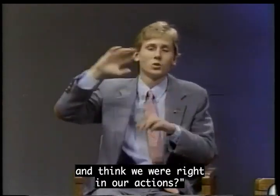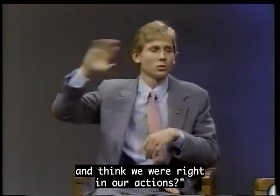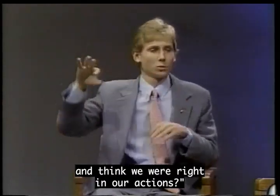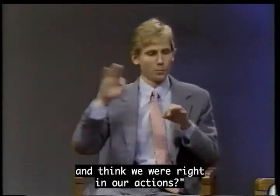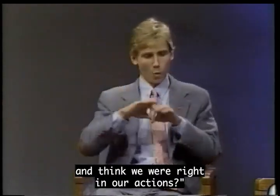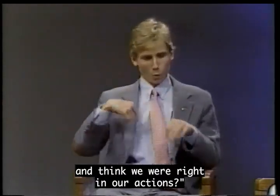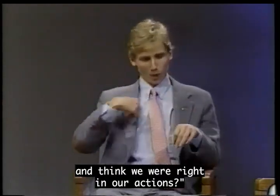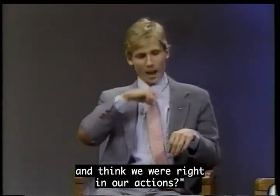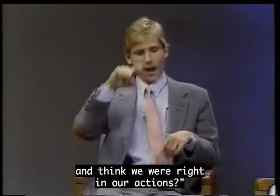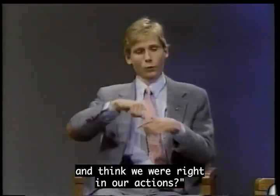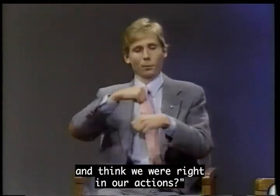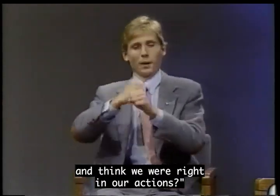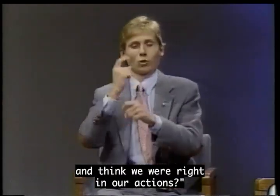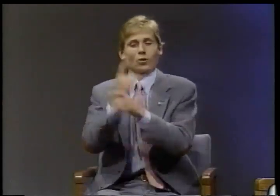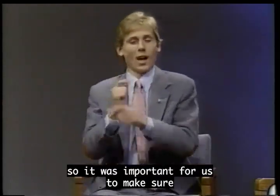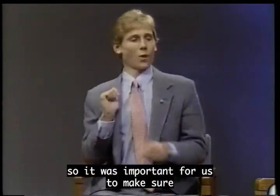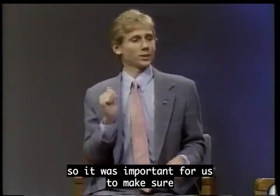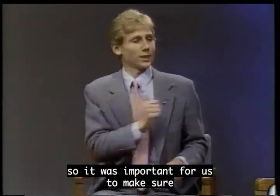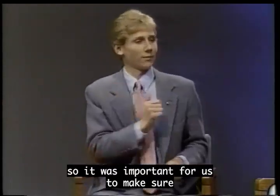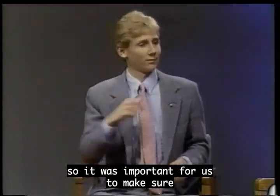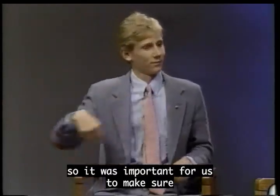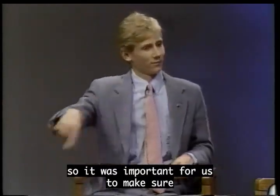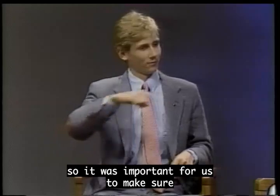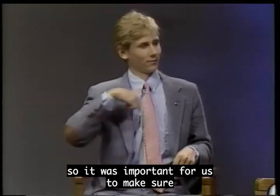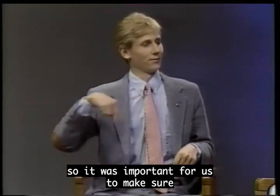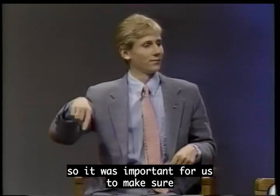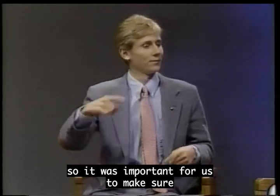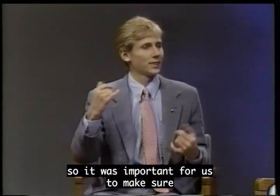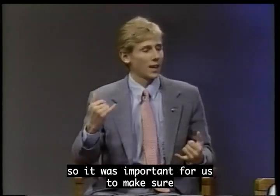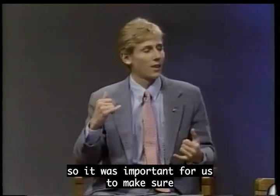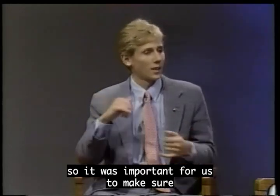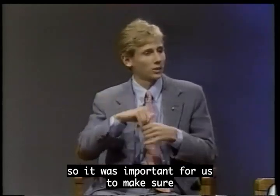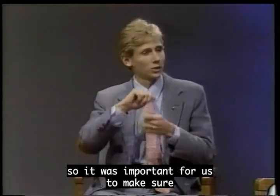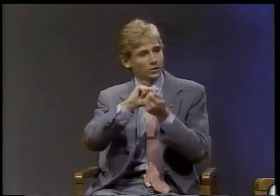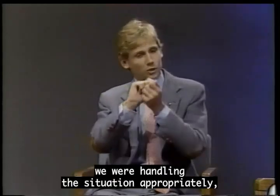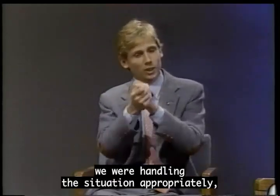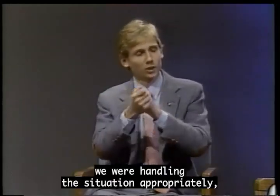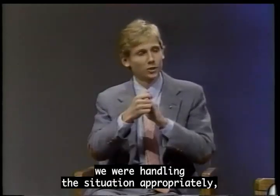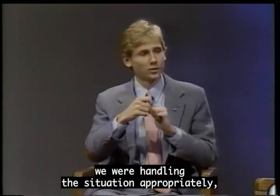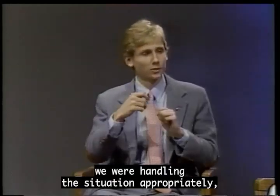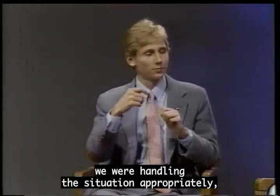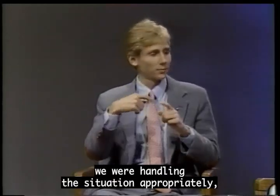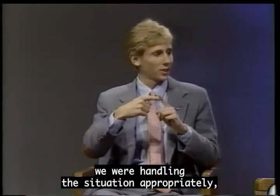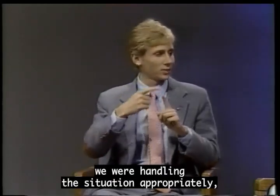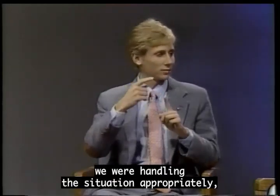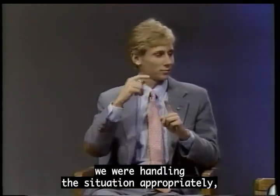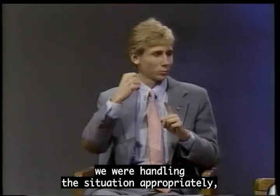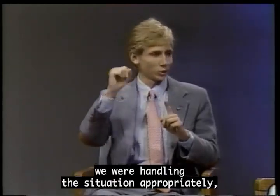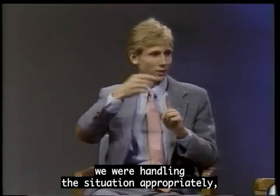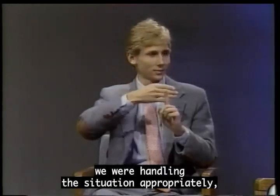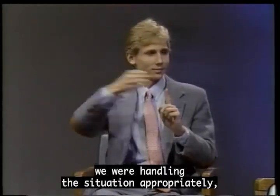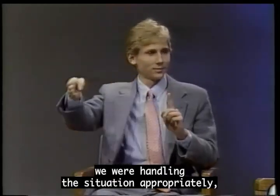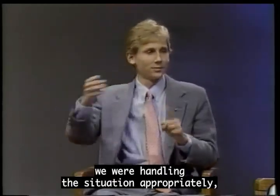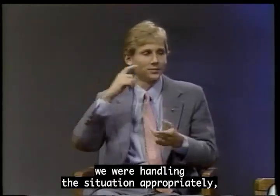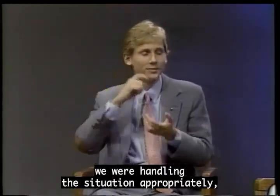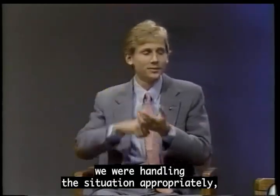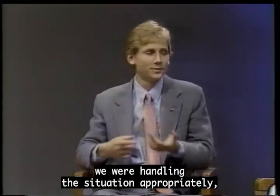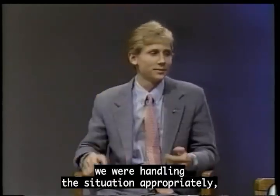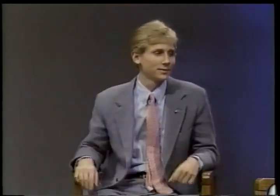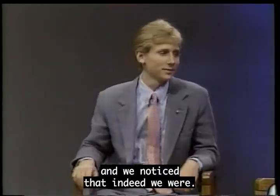in our actions? So it was important for us to make sure we were handling the situation appropriately.